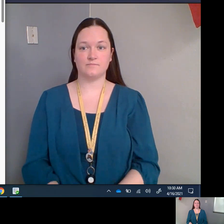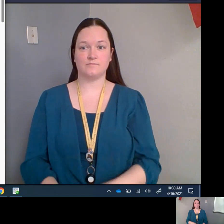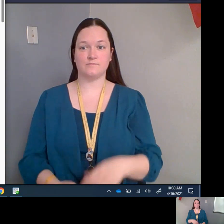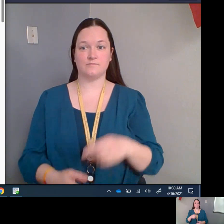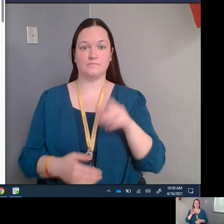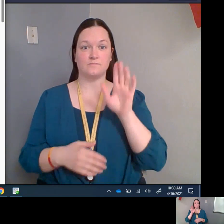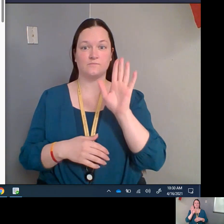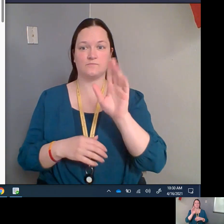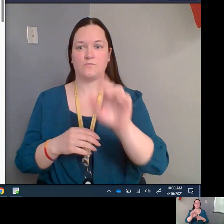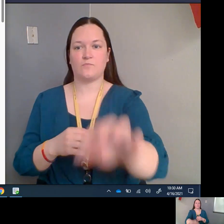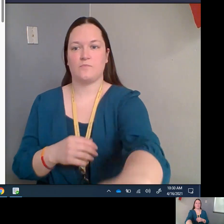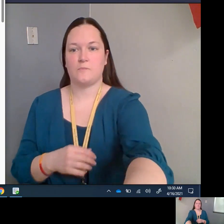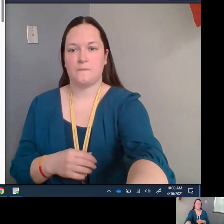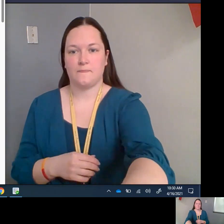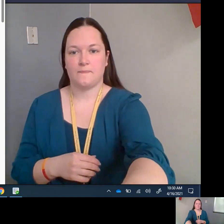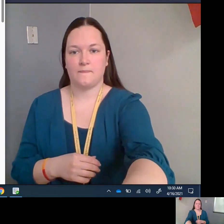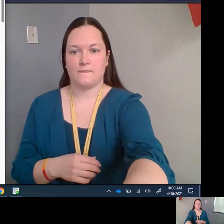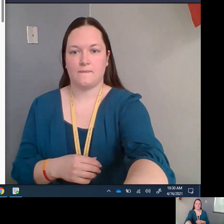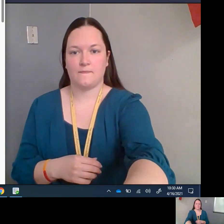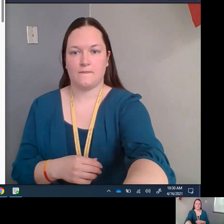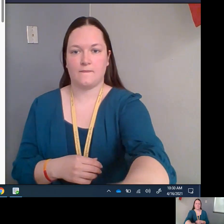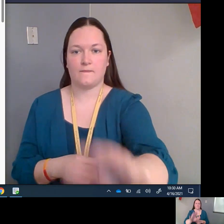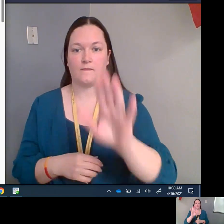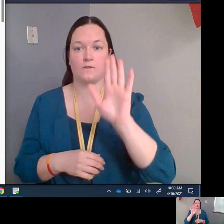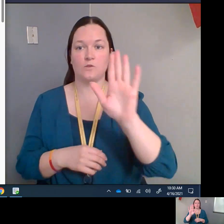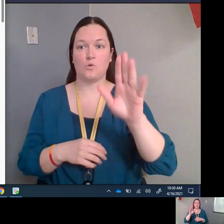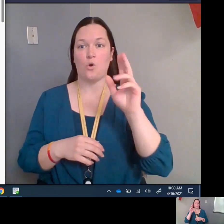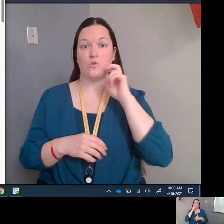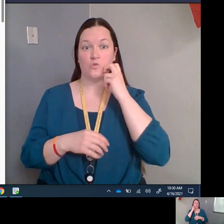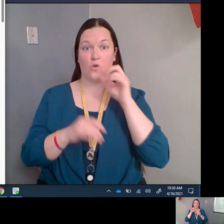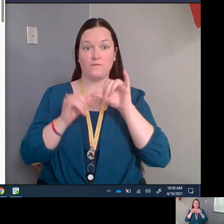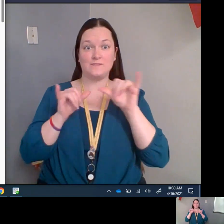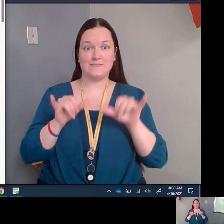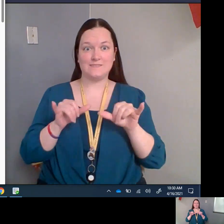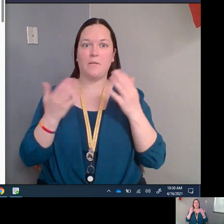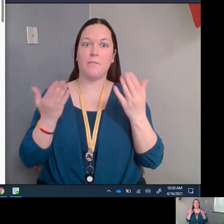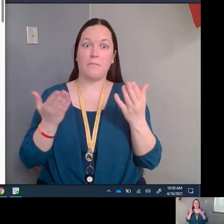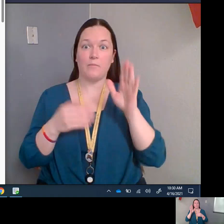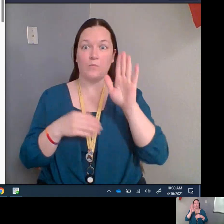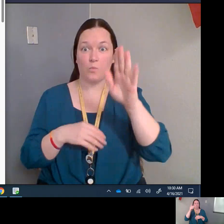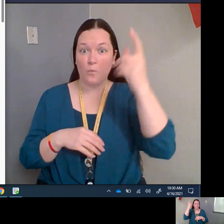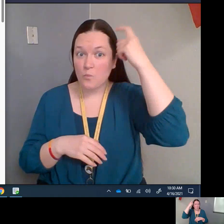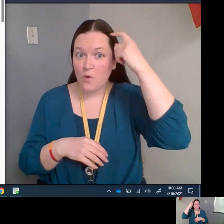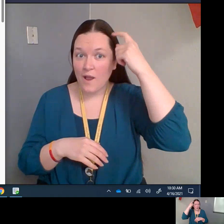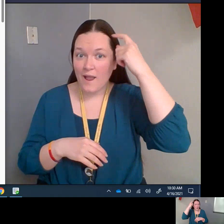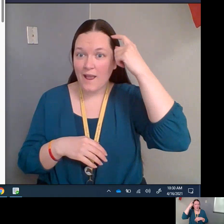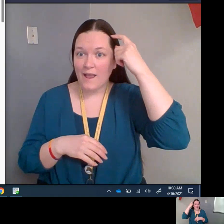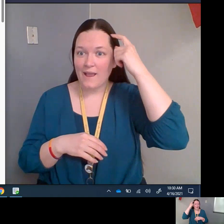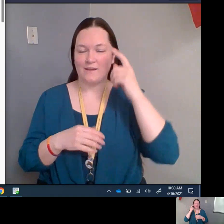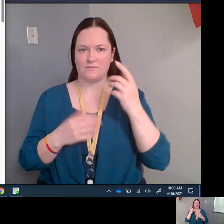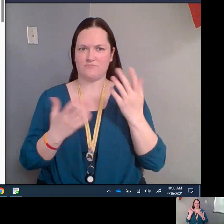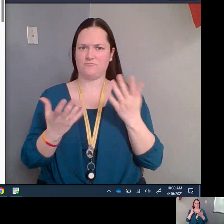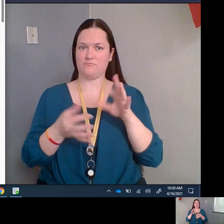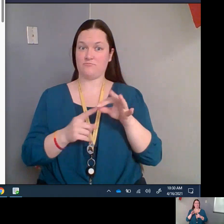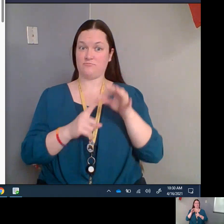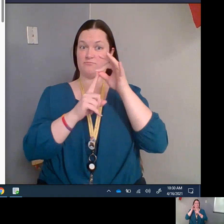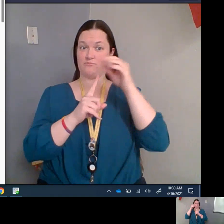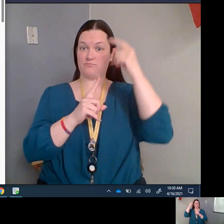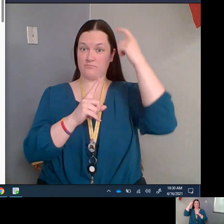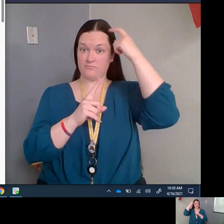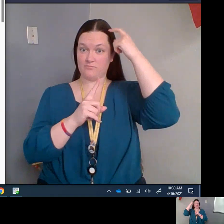great and mighty nervous system, or the brain as most of us call it. What makes this organ unique is that